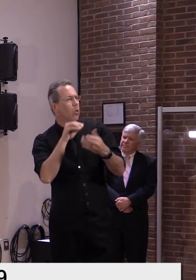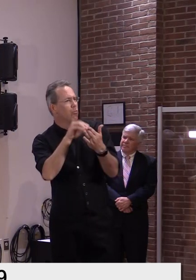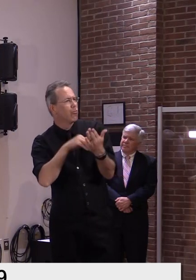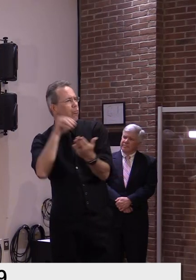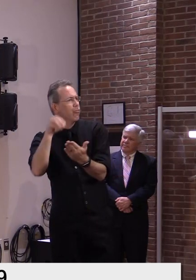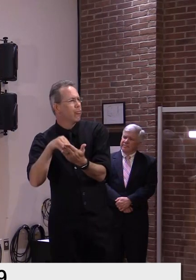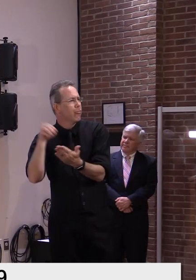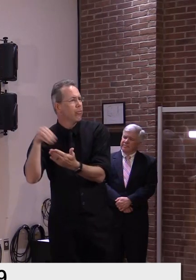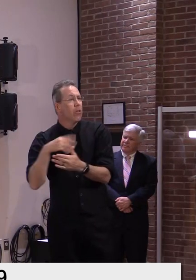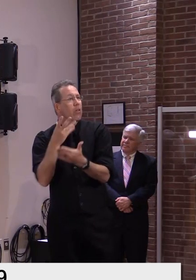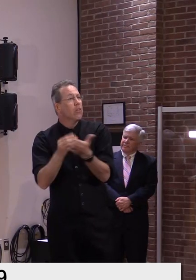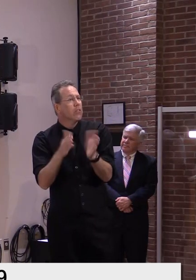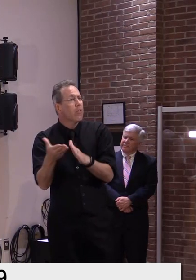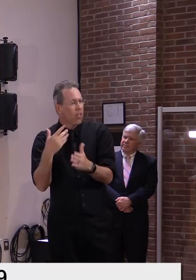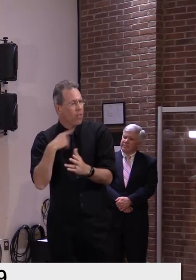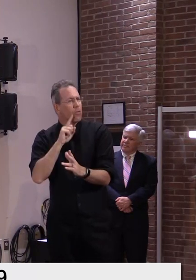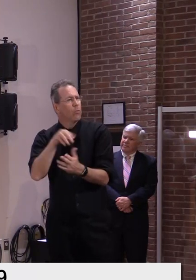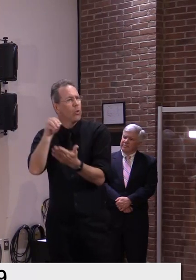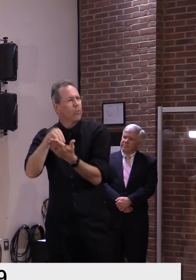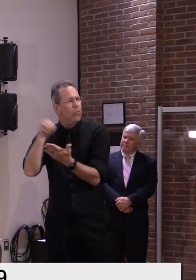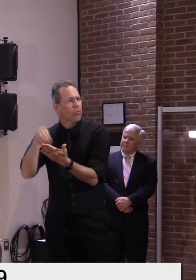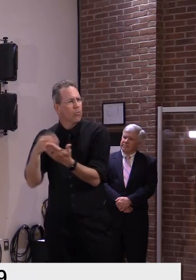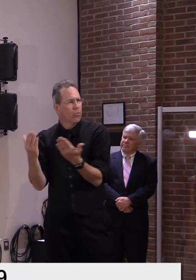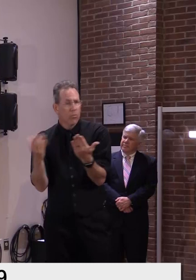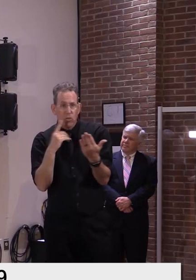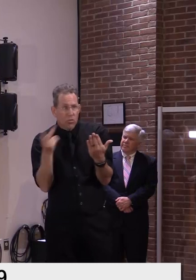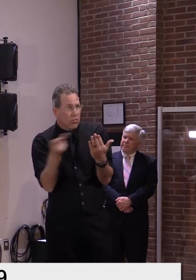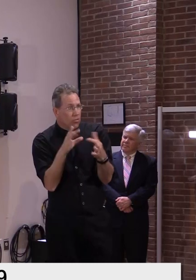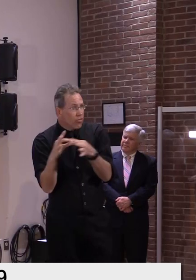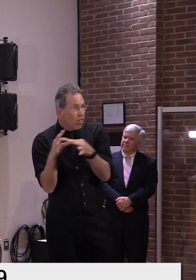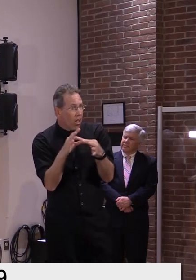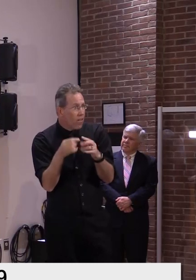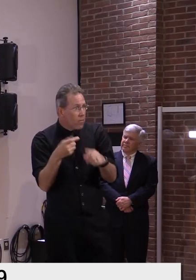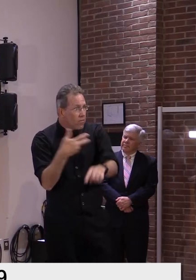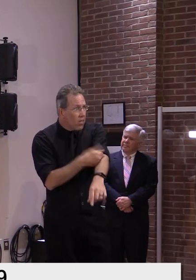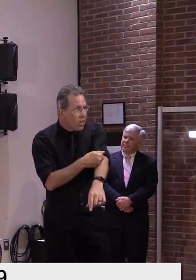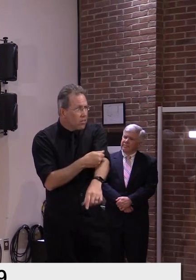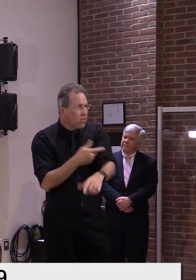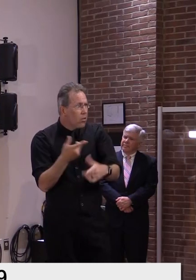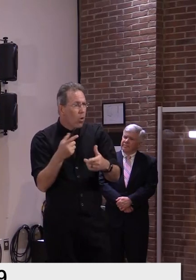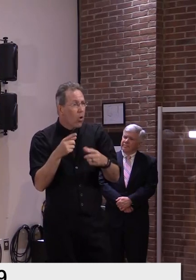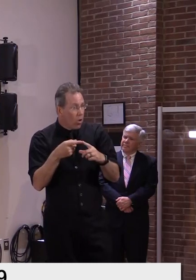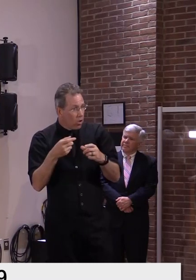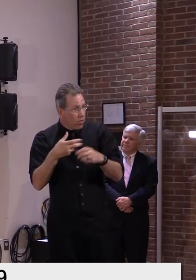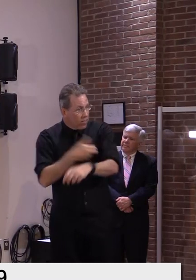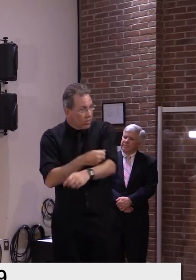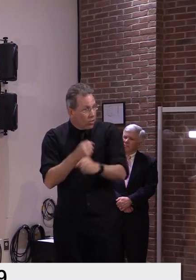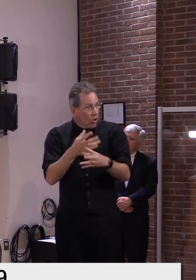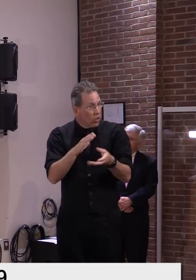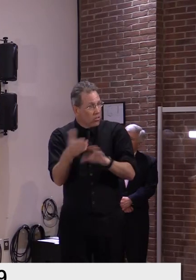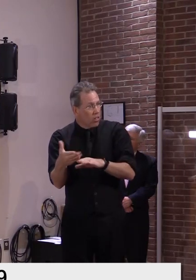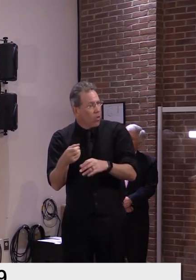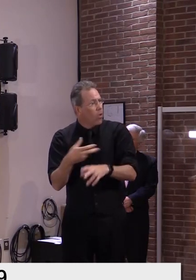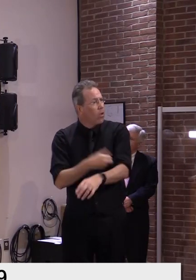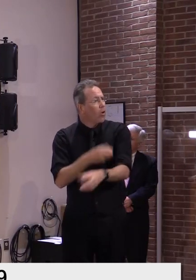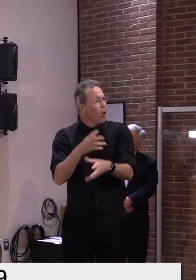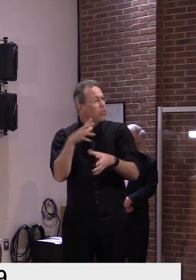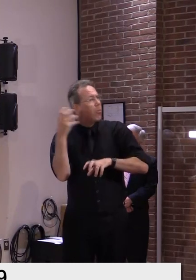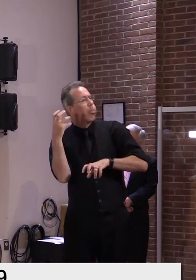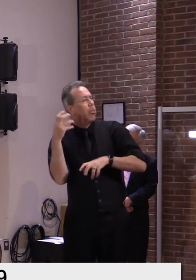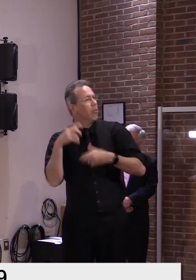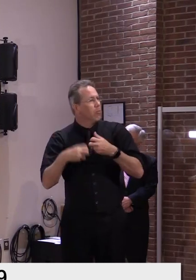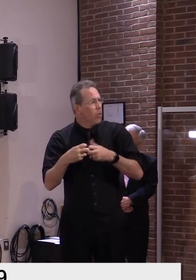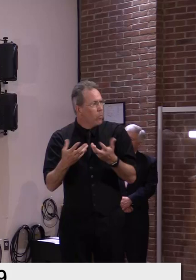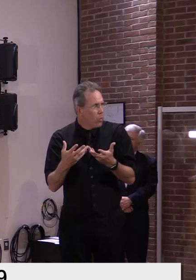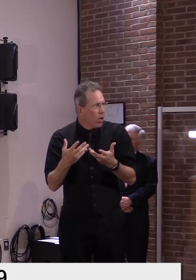vaccine. I'm aware of only literally two serious